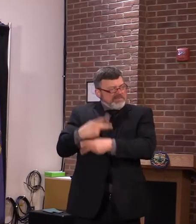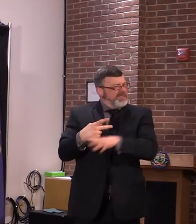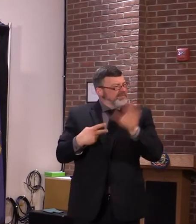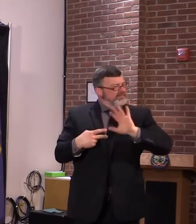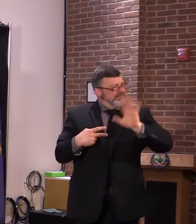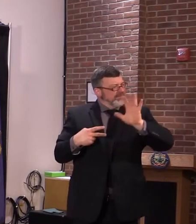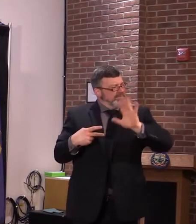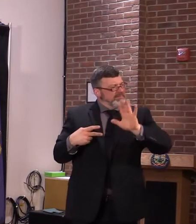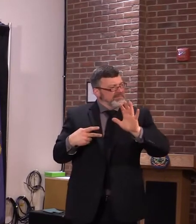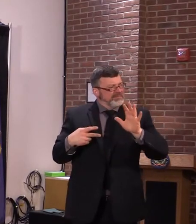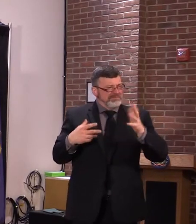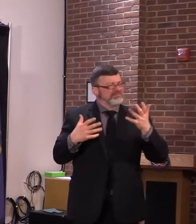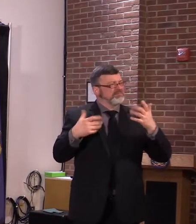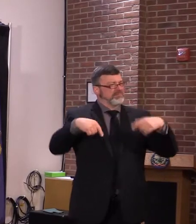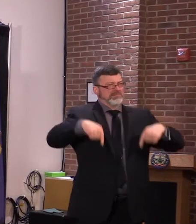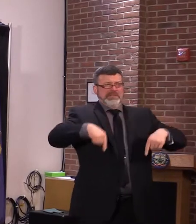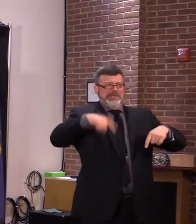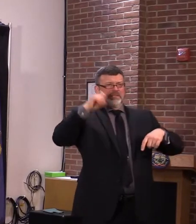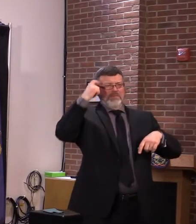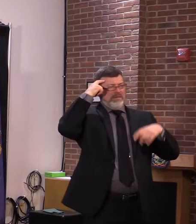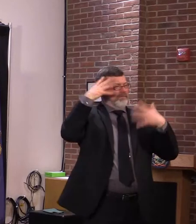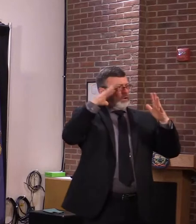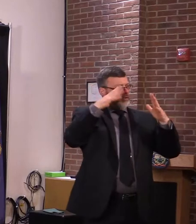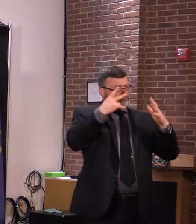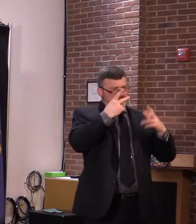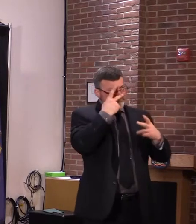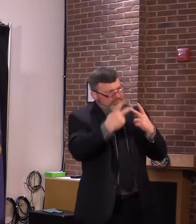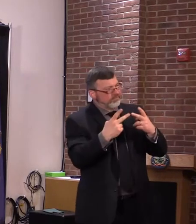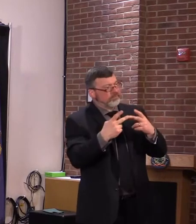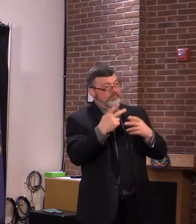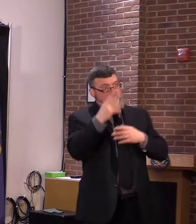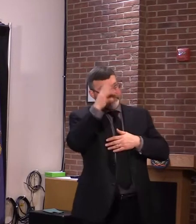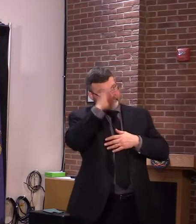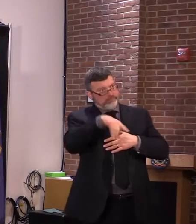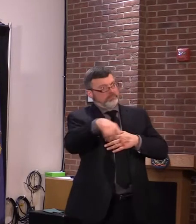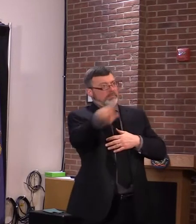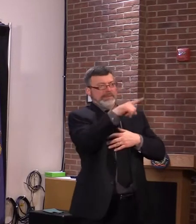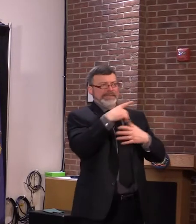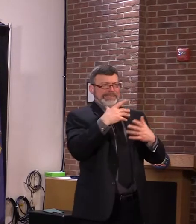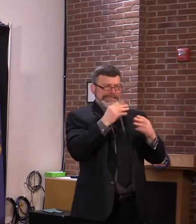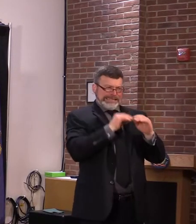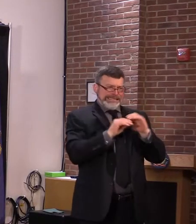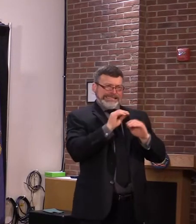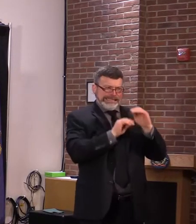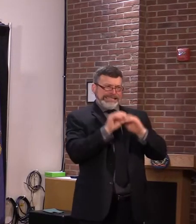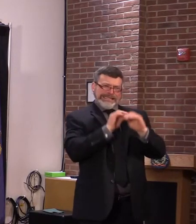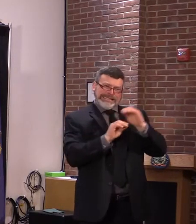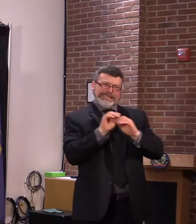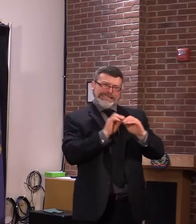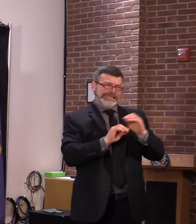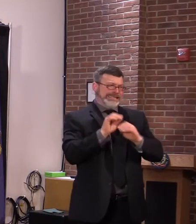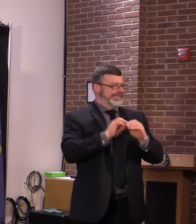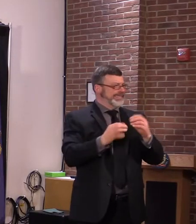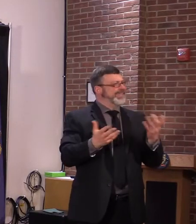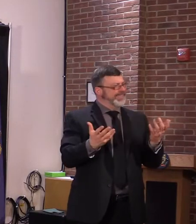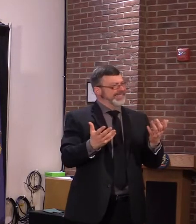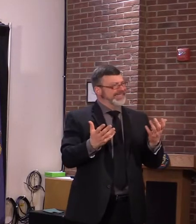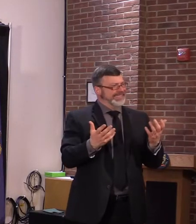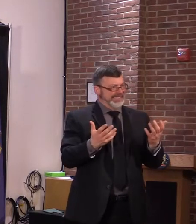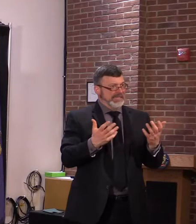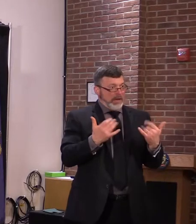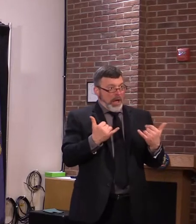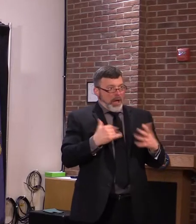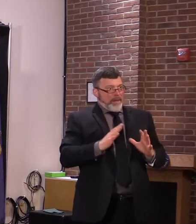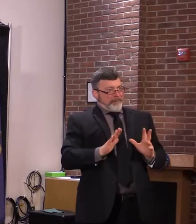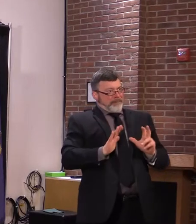think affordability is an issue for us. And if we have an opportunity to make it a little